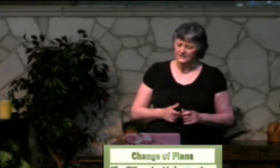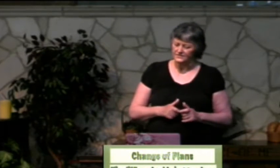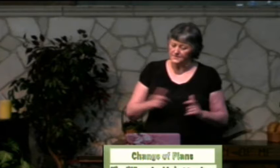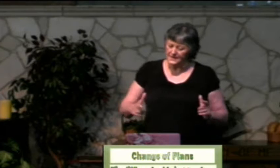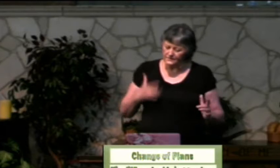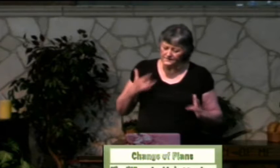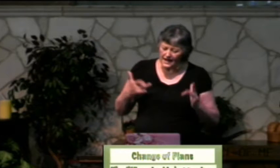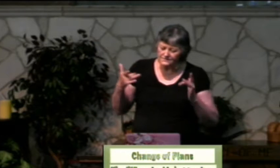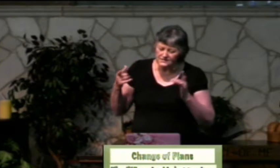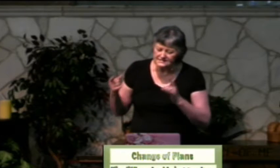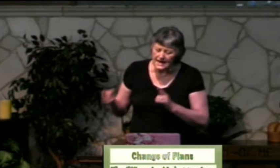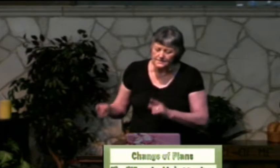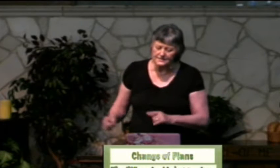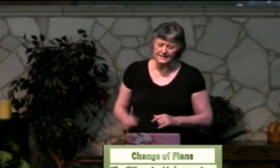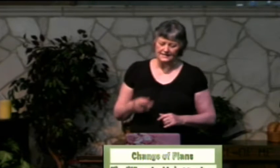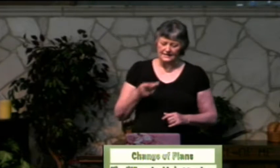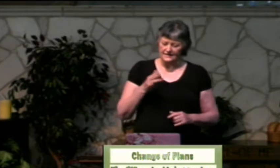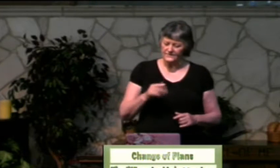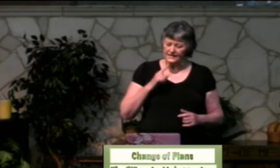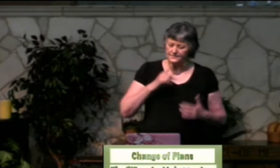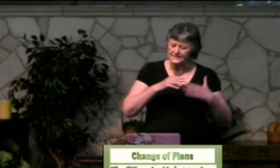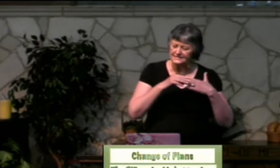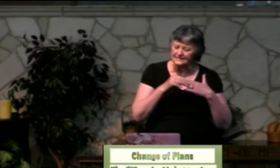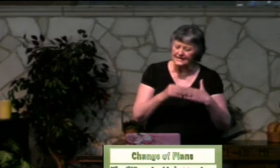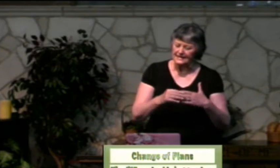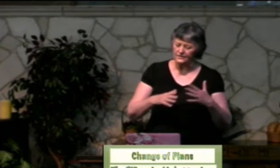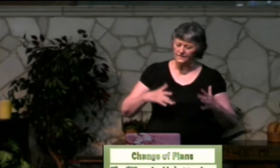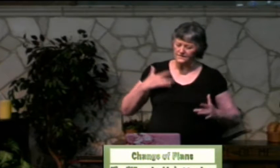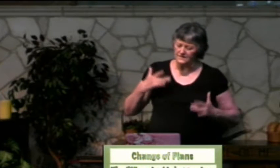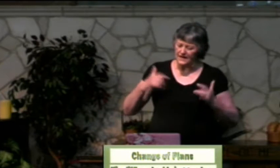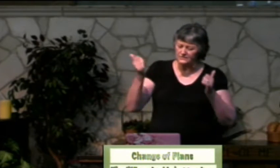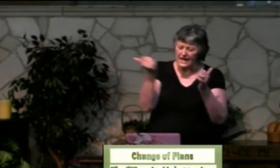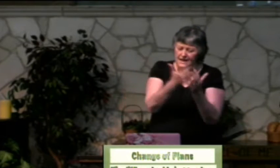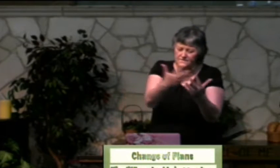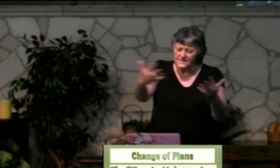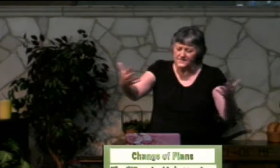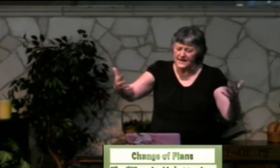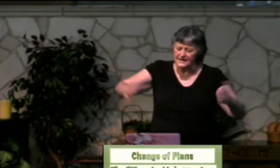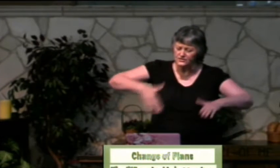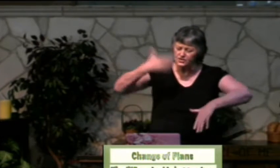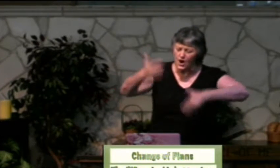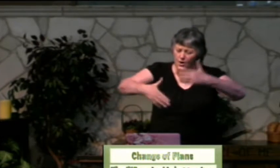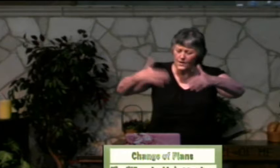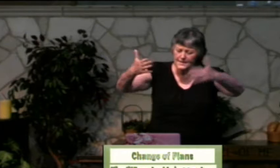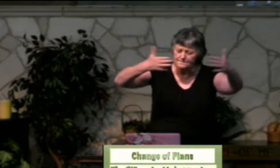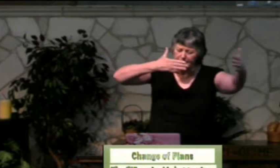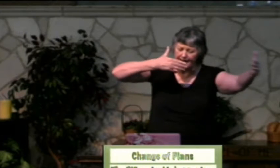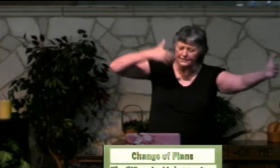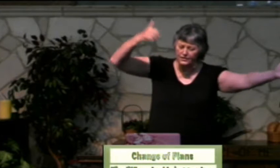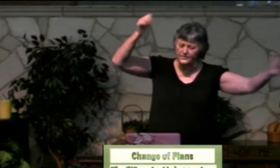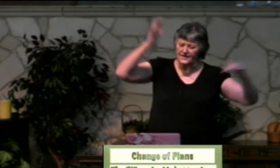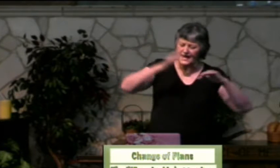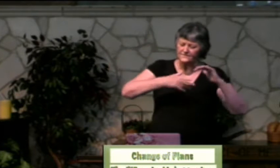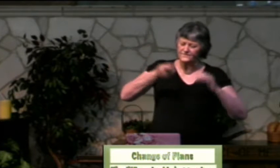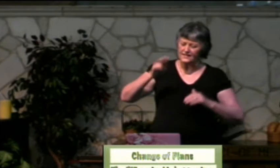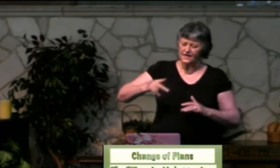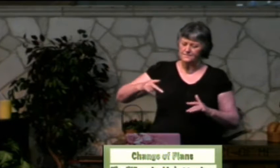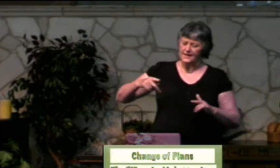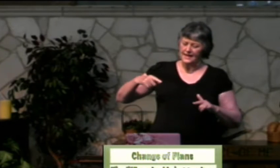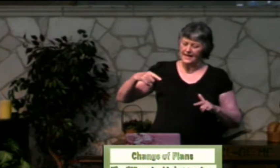The big revival is happening. Philip is the leader of the revival. Everything is going better than Philip